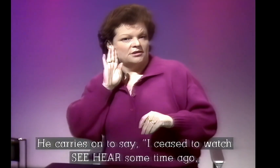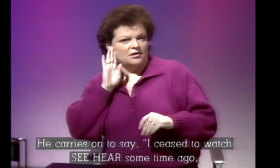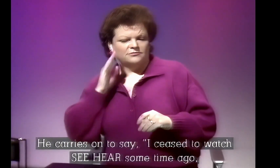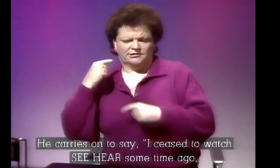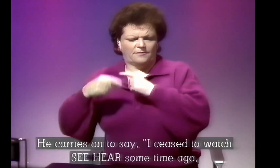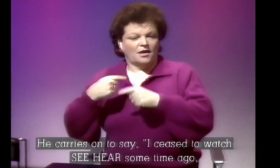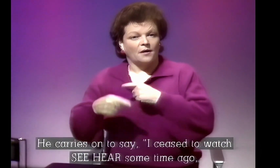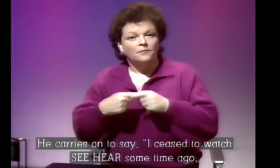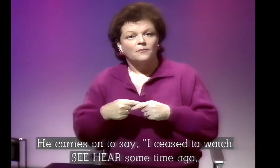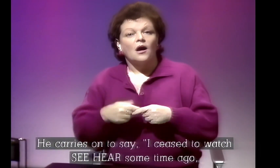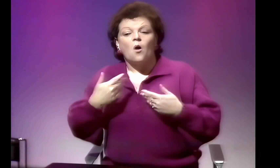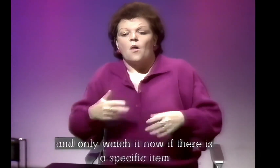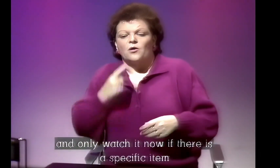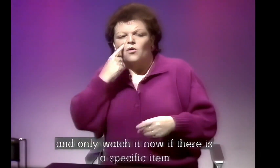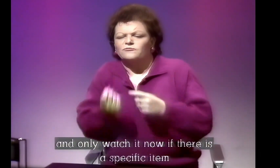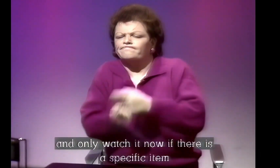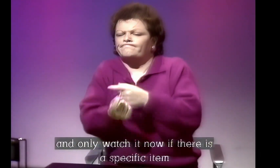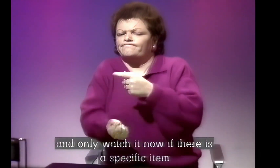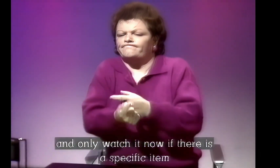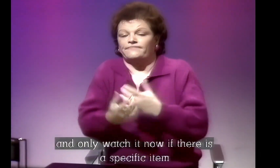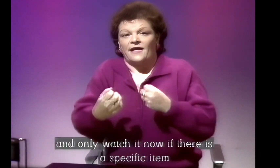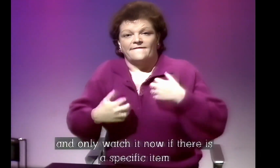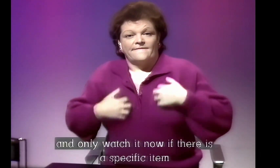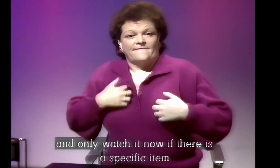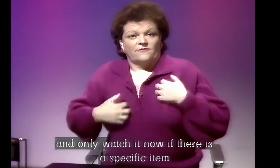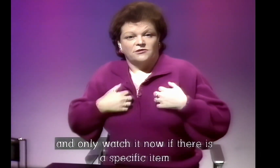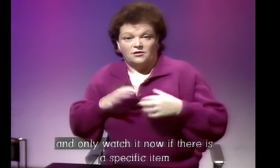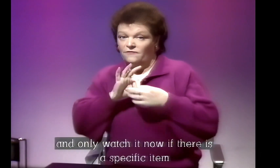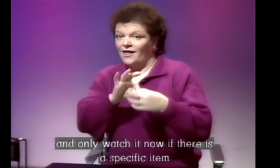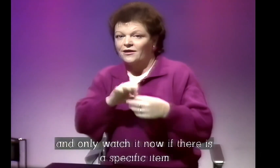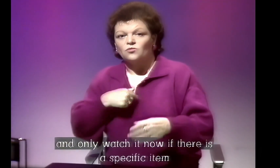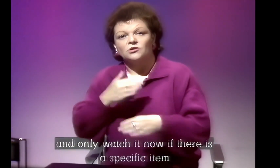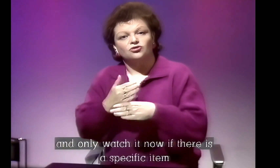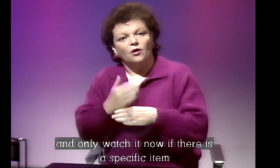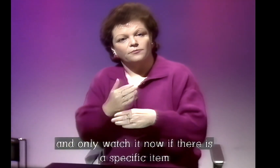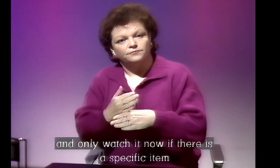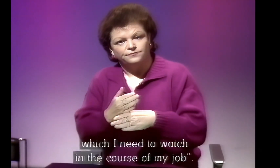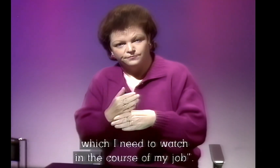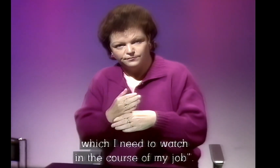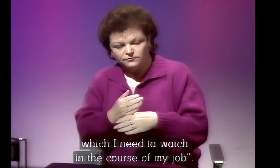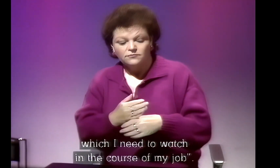ago, and only watch it now if there is a specific item which I need to watch in the course of my job.